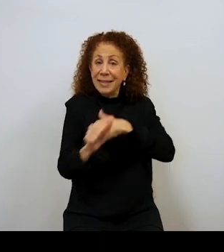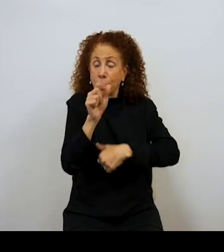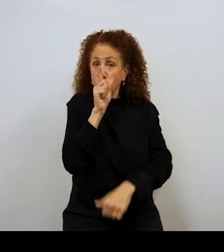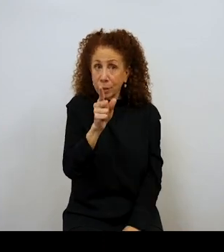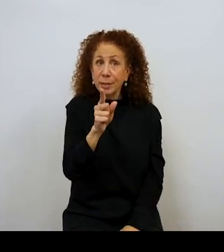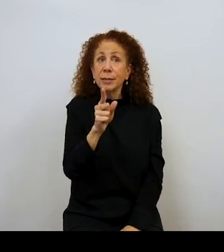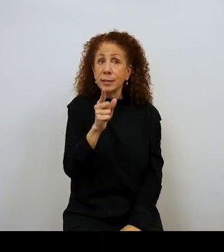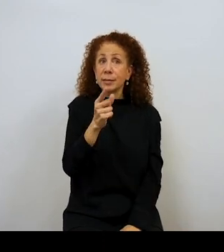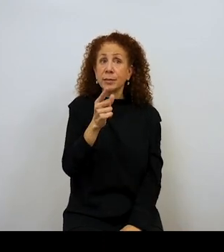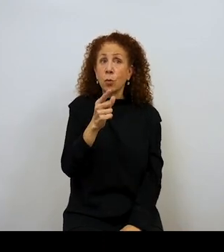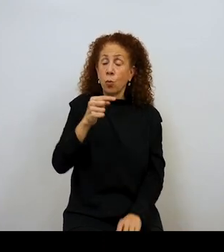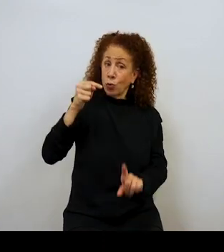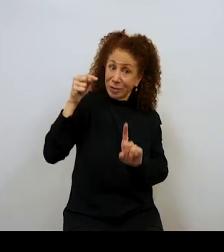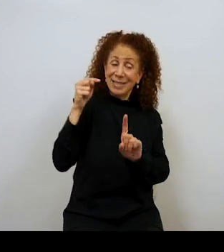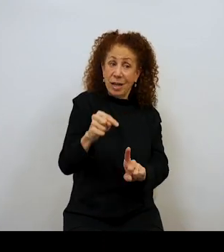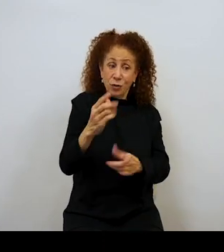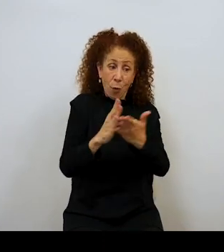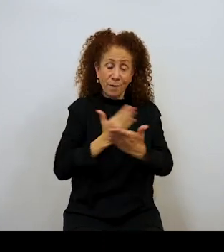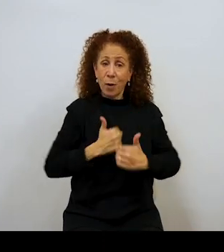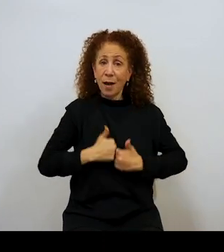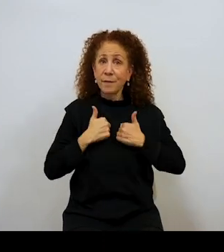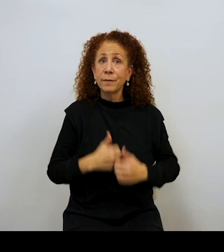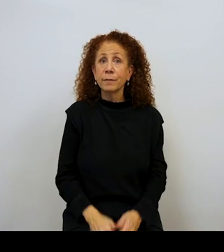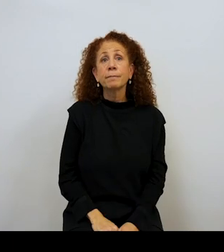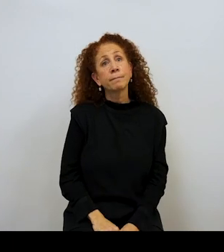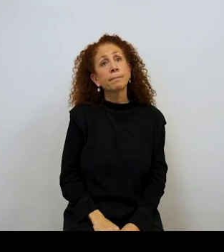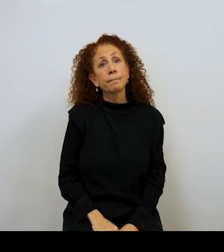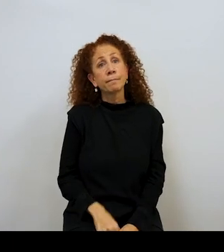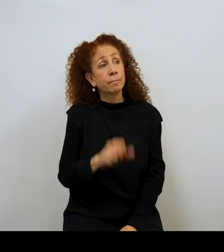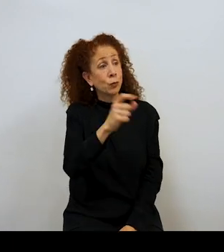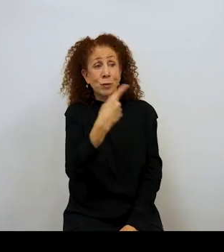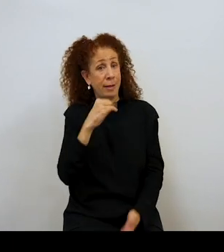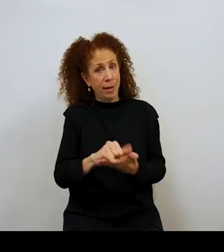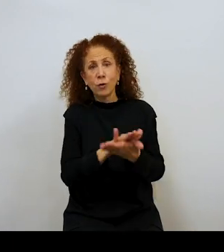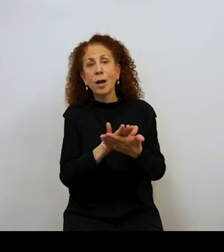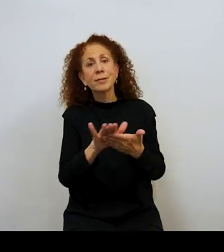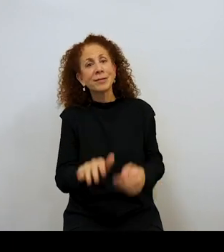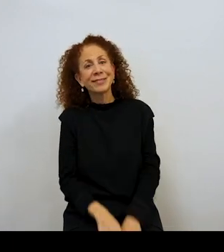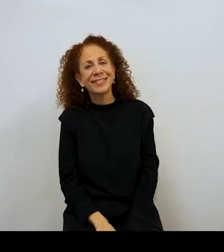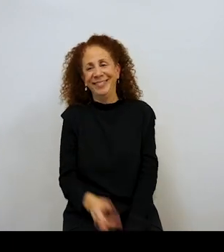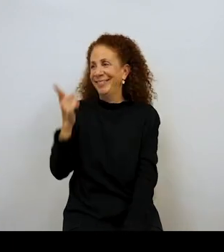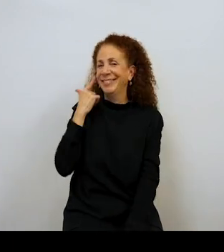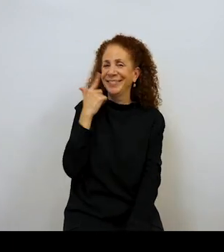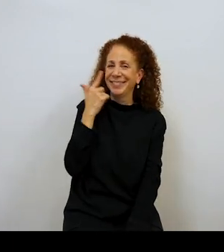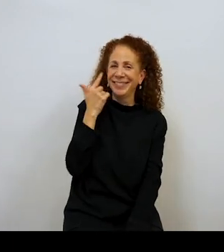as essential element in our lives. I think that says it very nicely. Okay. Yes.